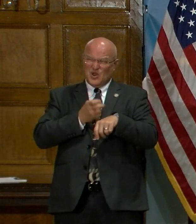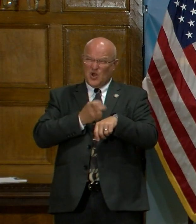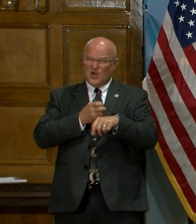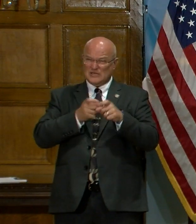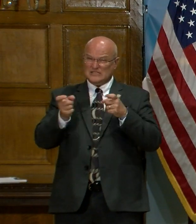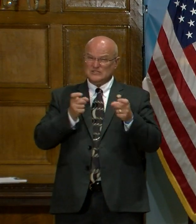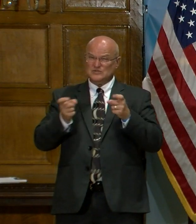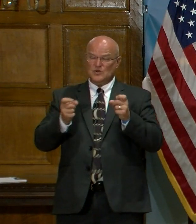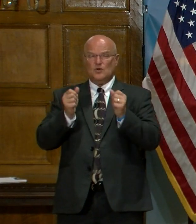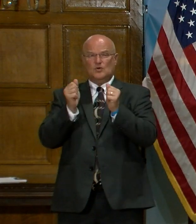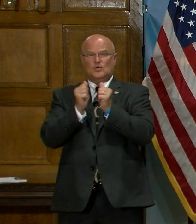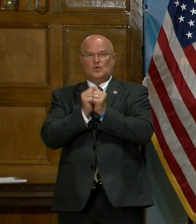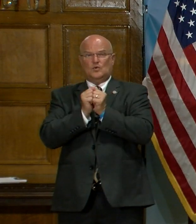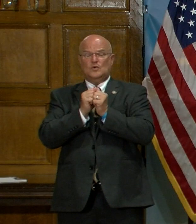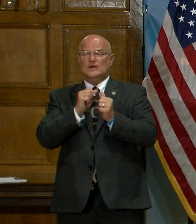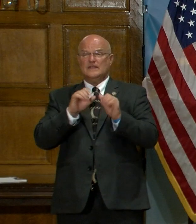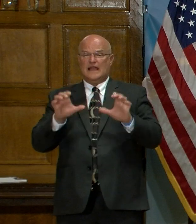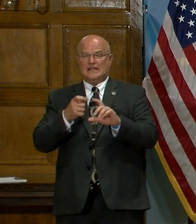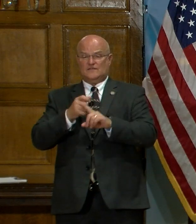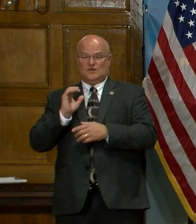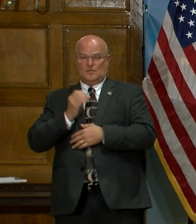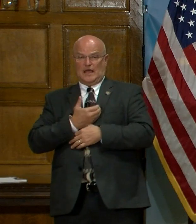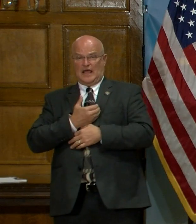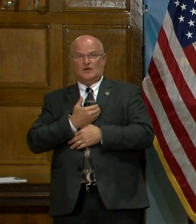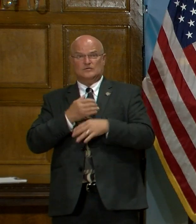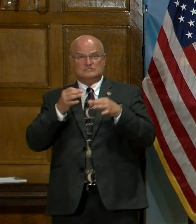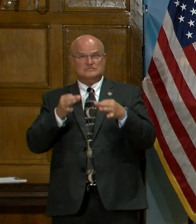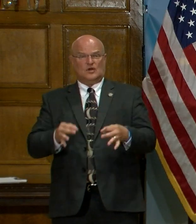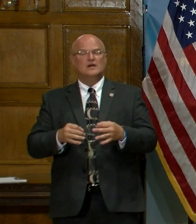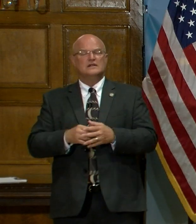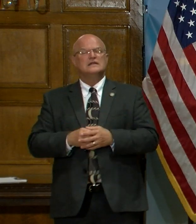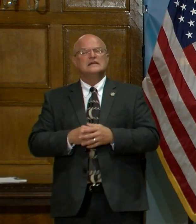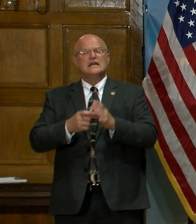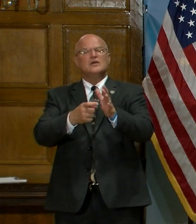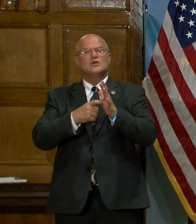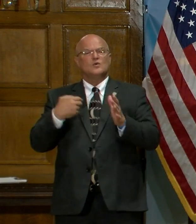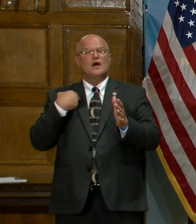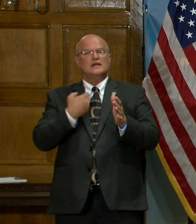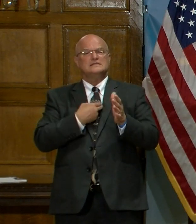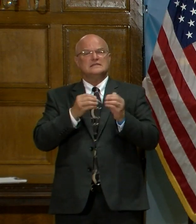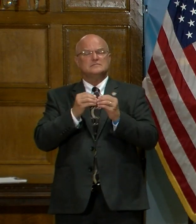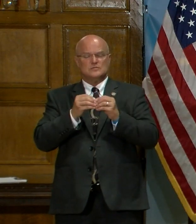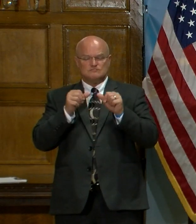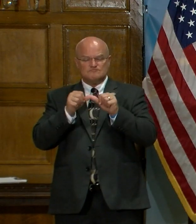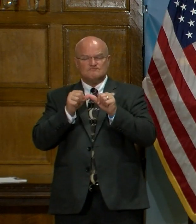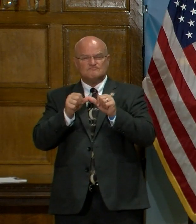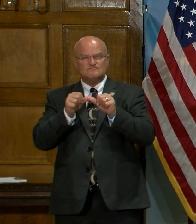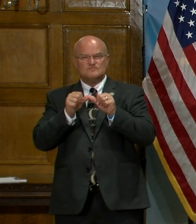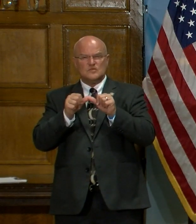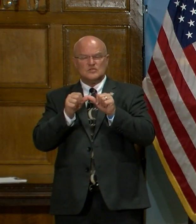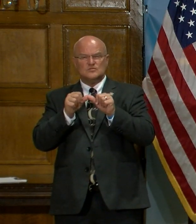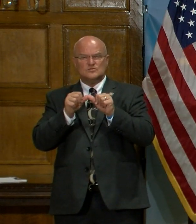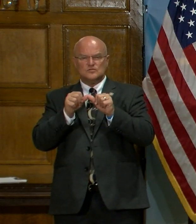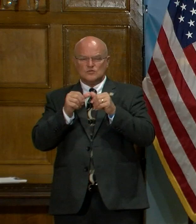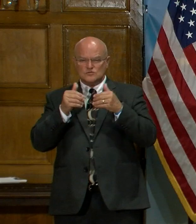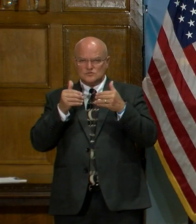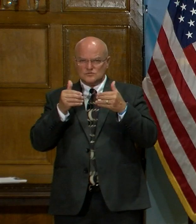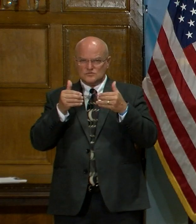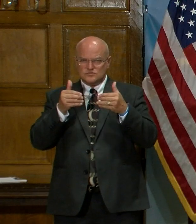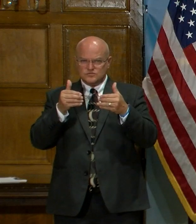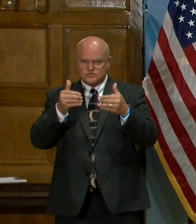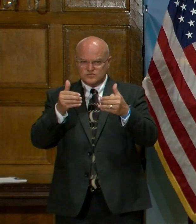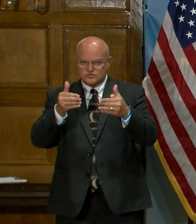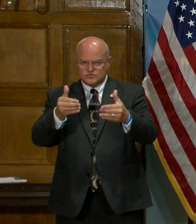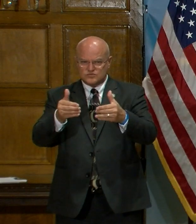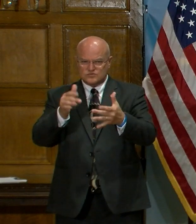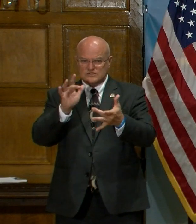harder to control with an action from our part. It requires us to continue to lean forward on our testing and